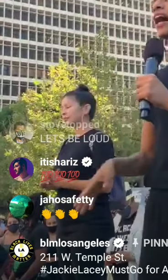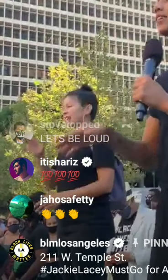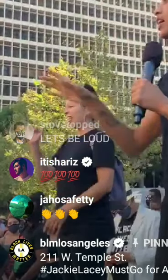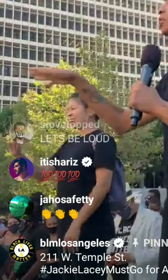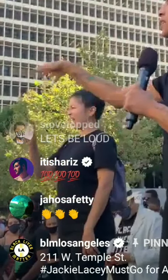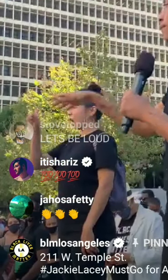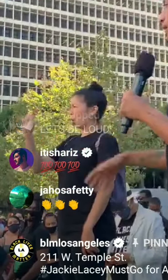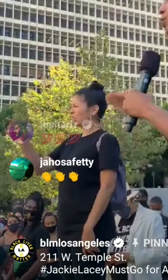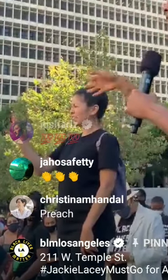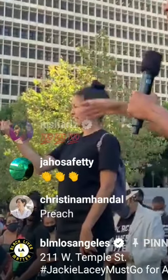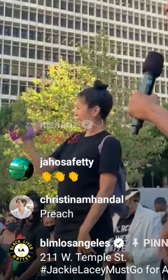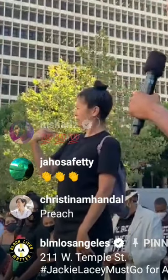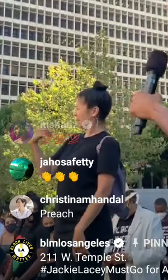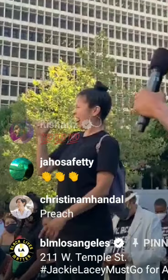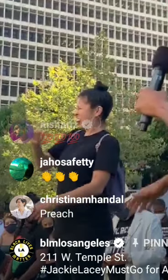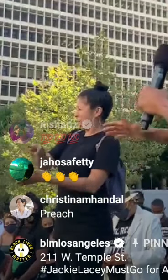I want to remind you